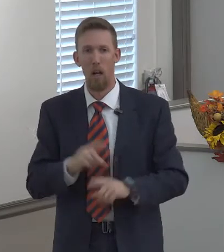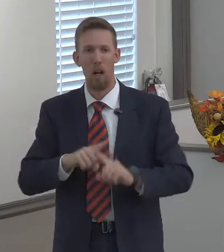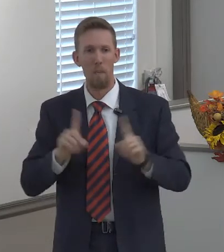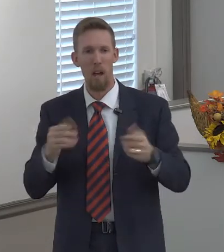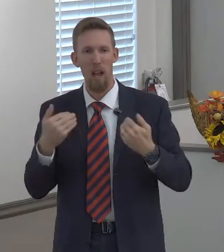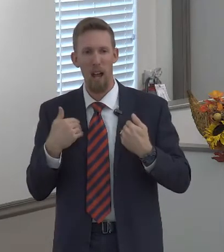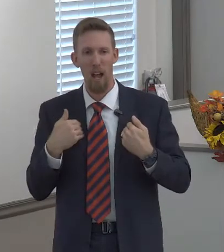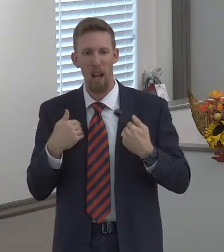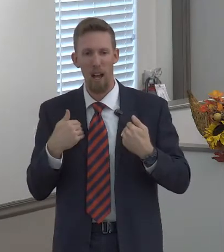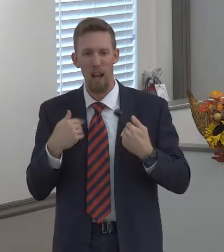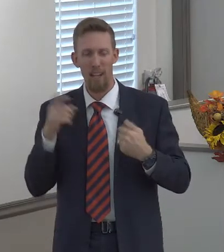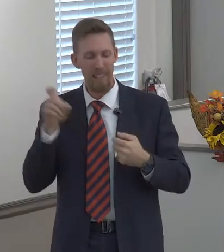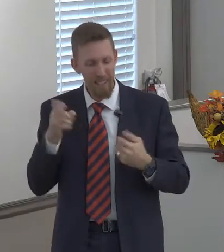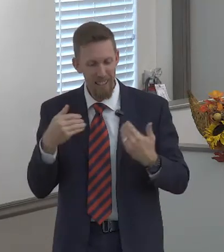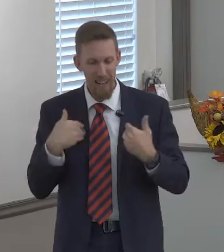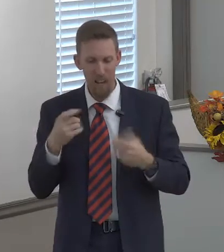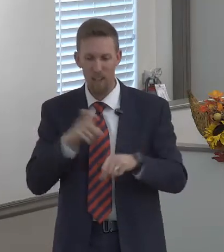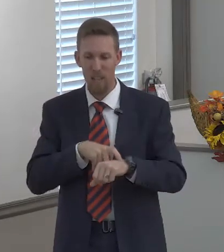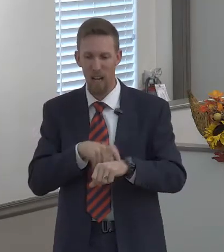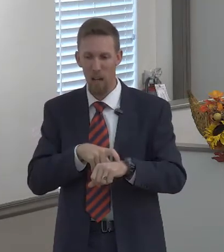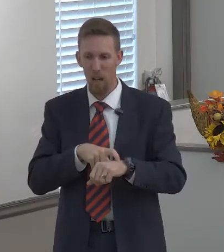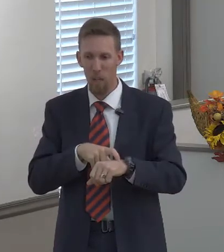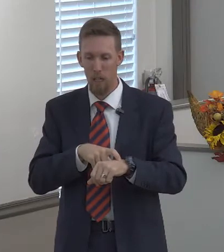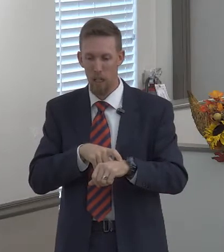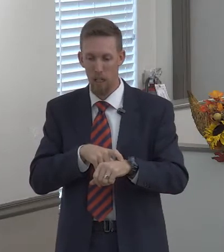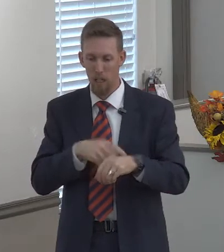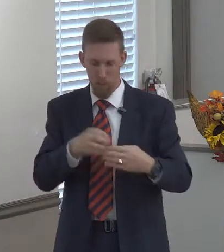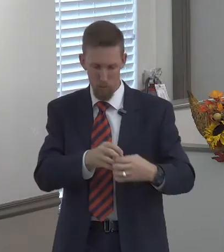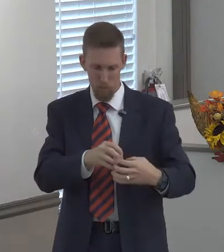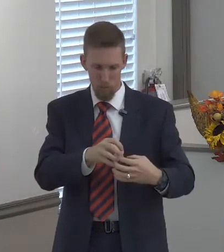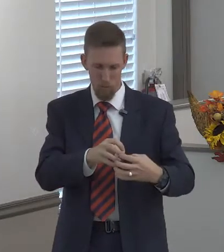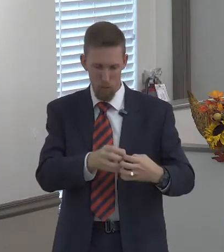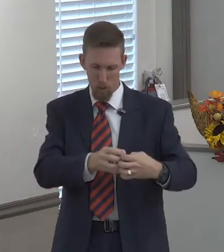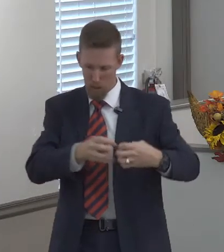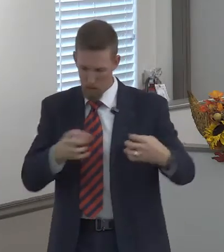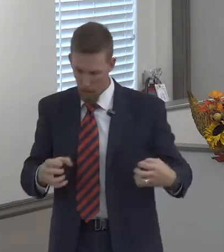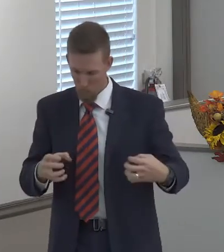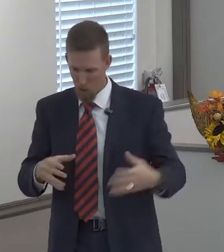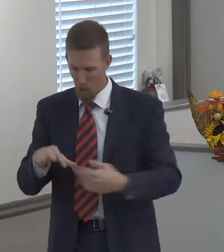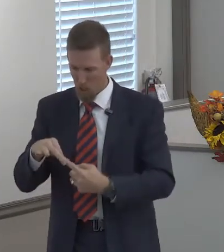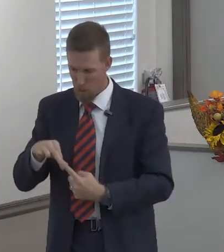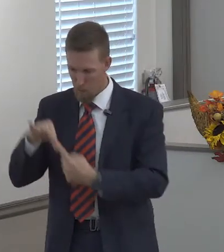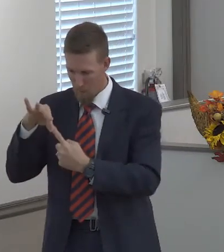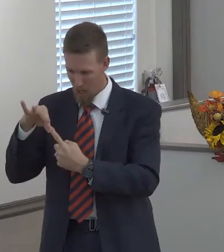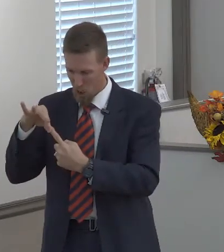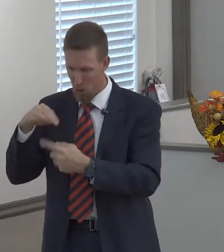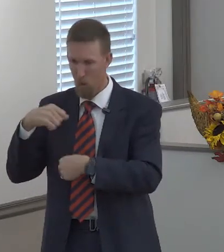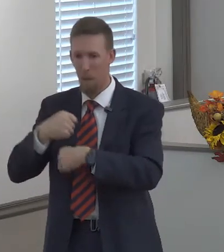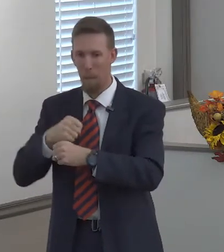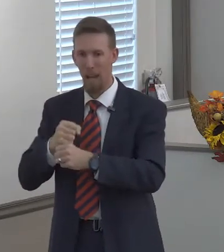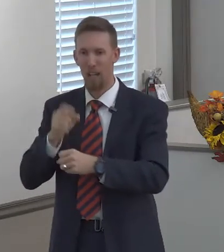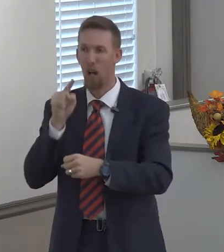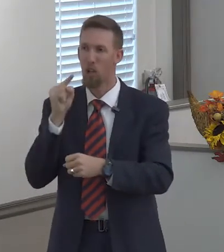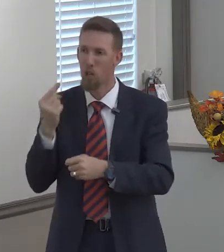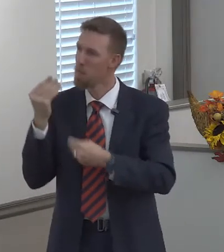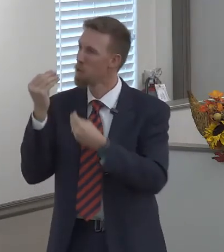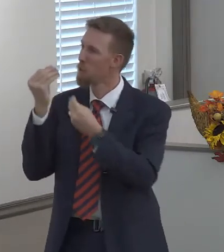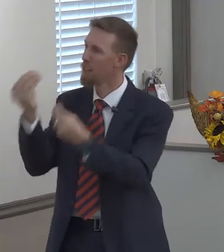Giving thanks. We call upon His name. It implies going into the presence of the Lord. We'll do that